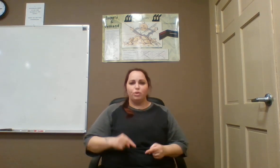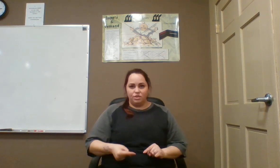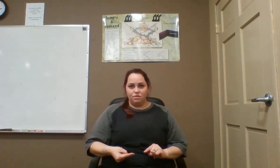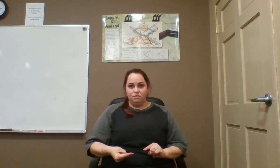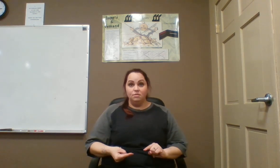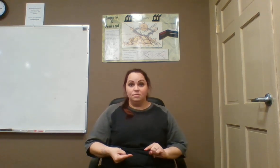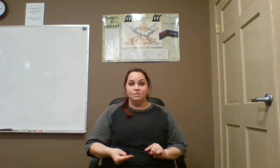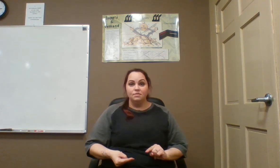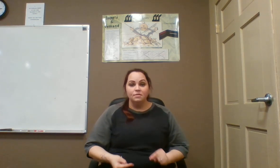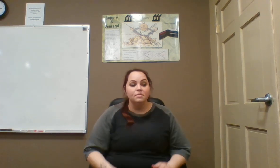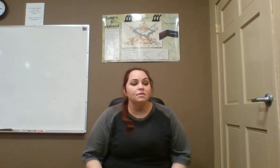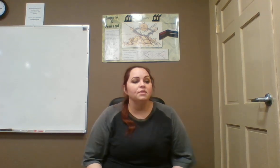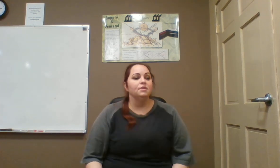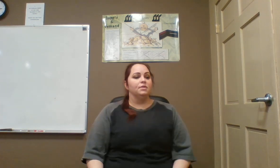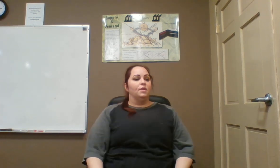hurts.